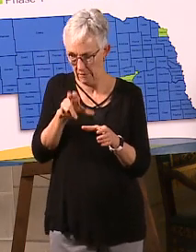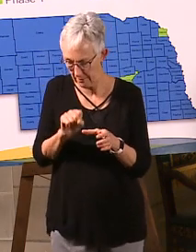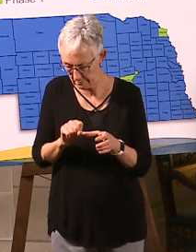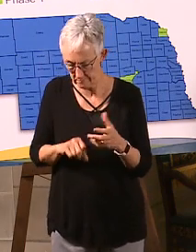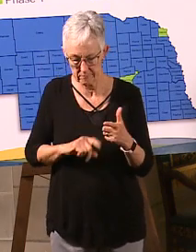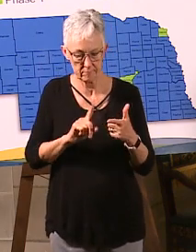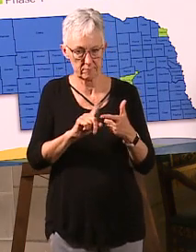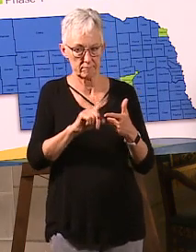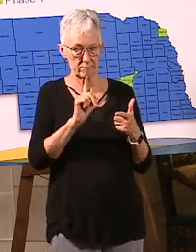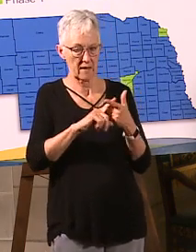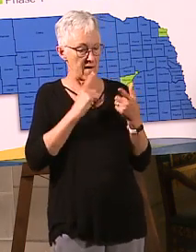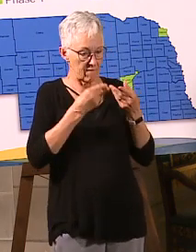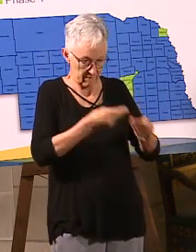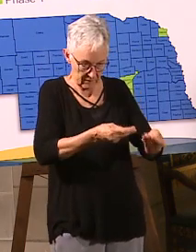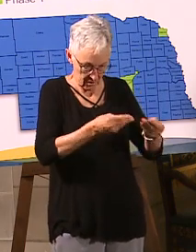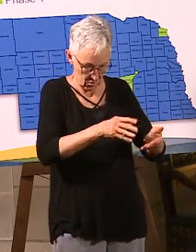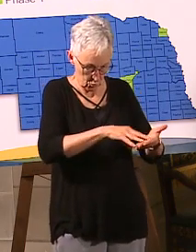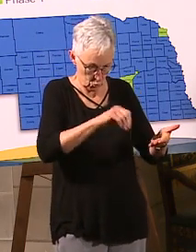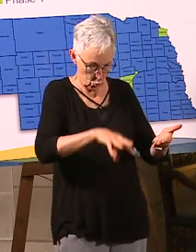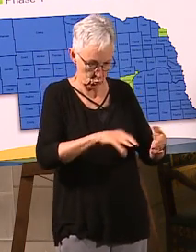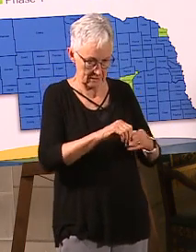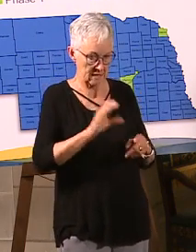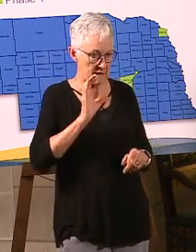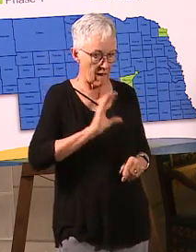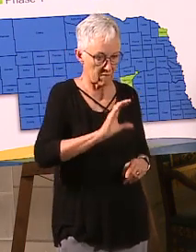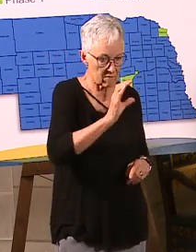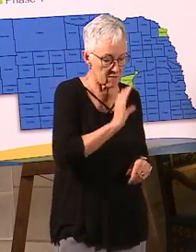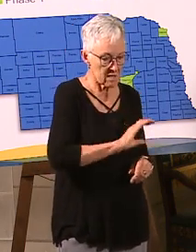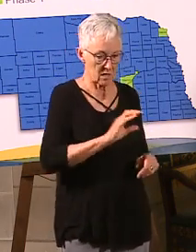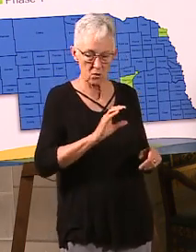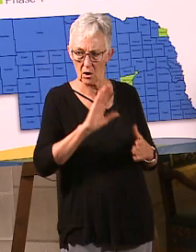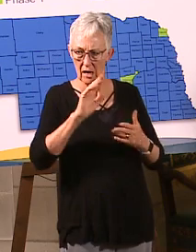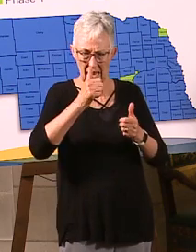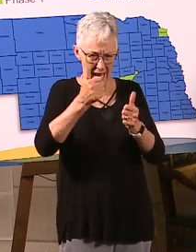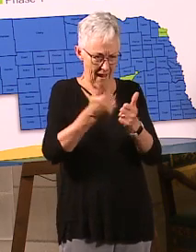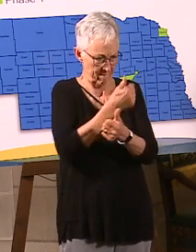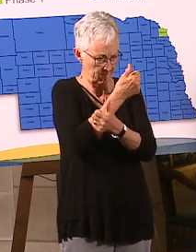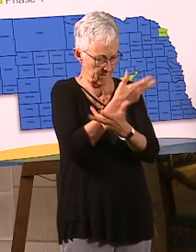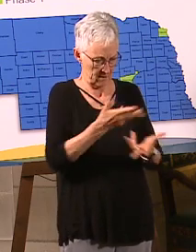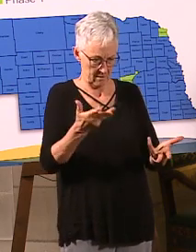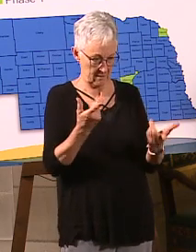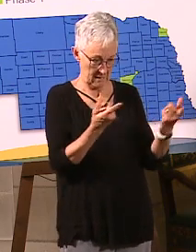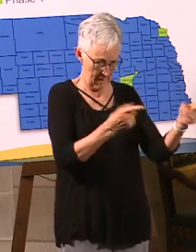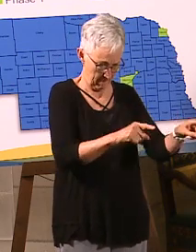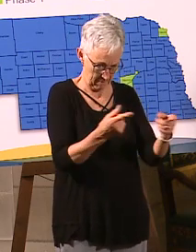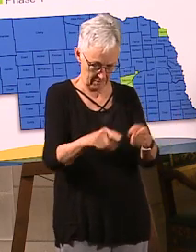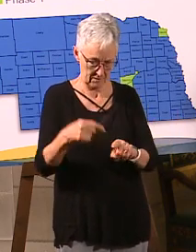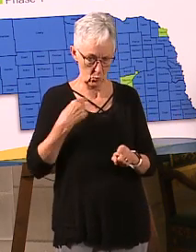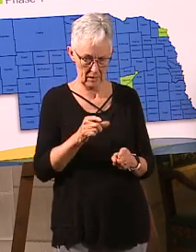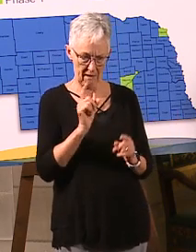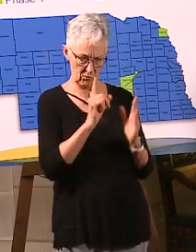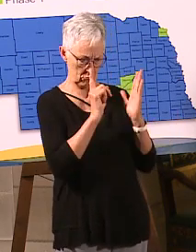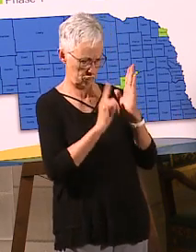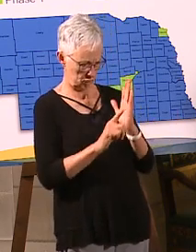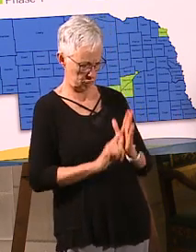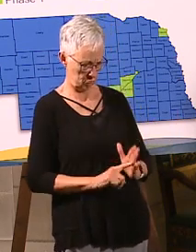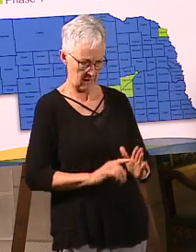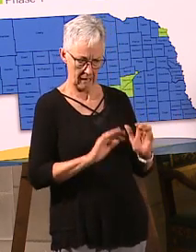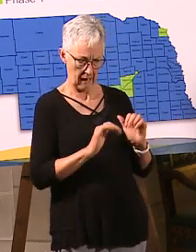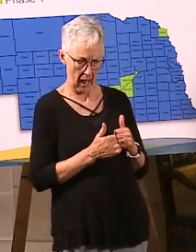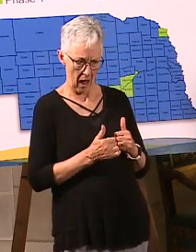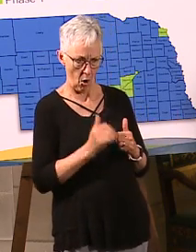feeding students in normal cafeteria settings, all those things are being explored. And as we do that, we'll explore those procedures